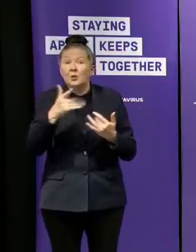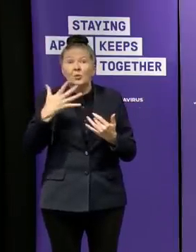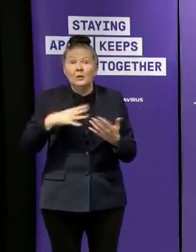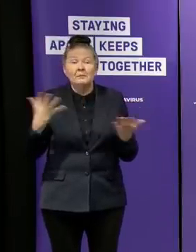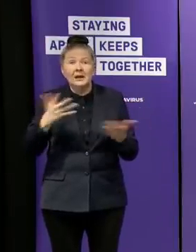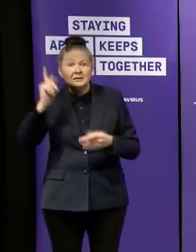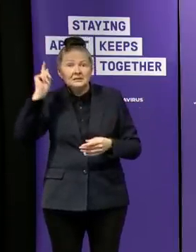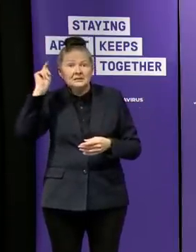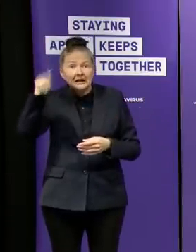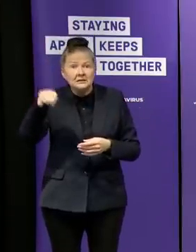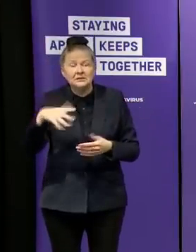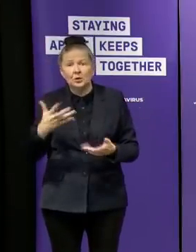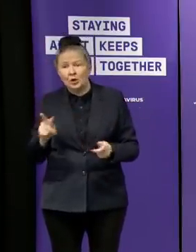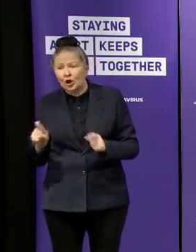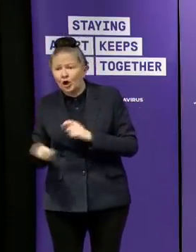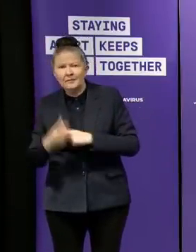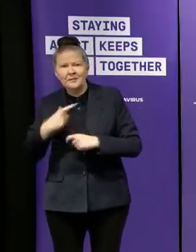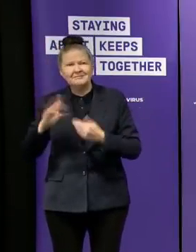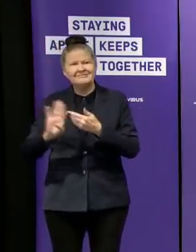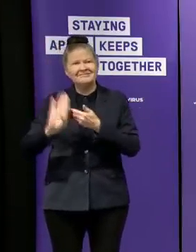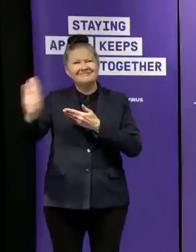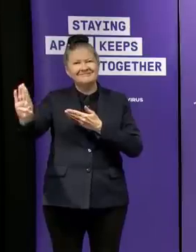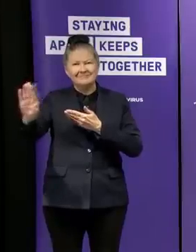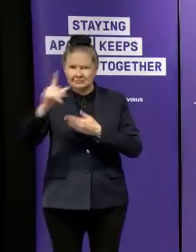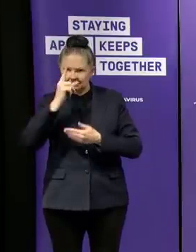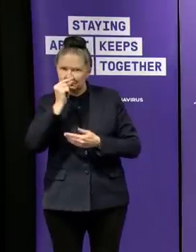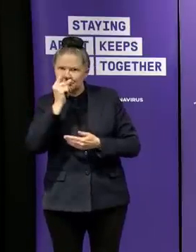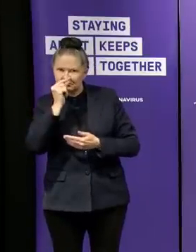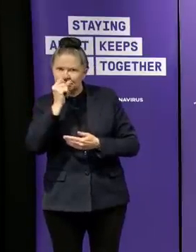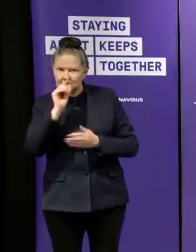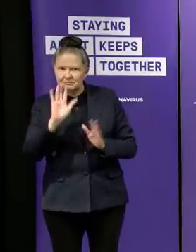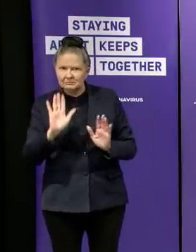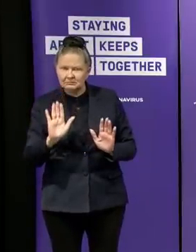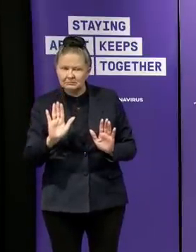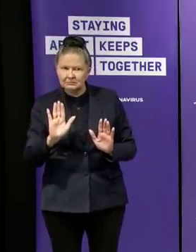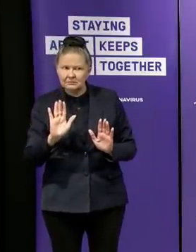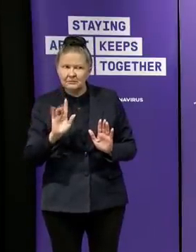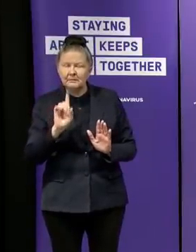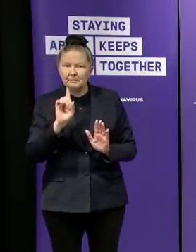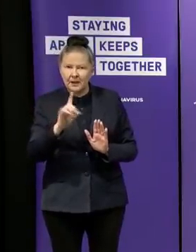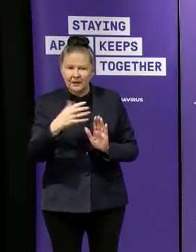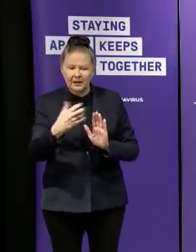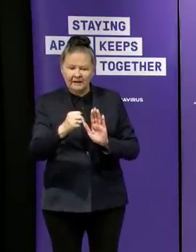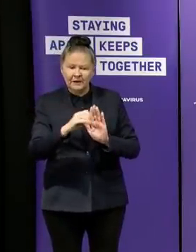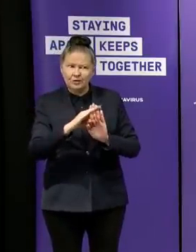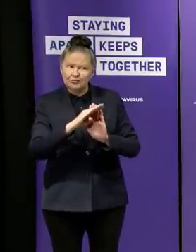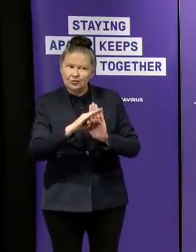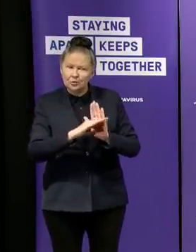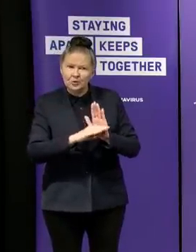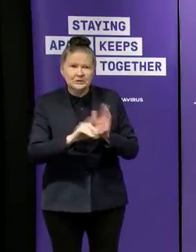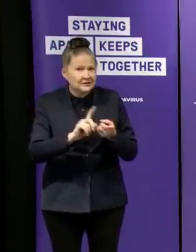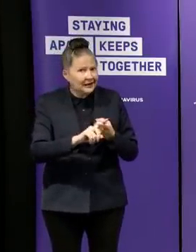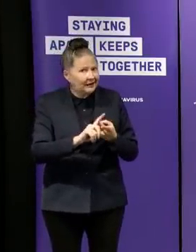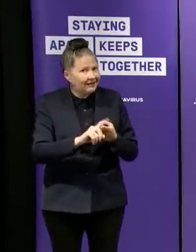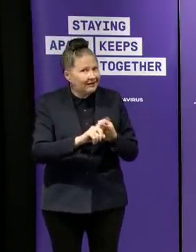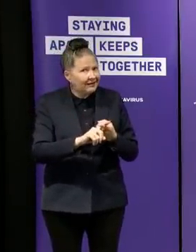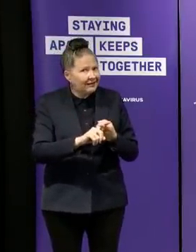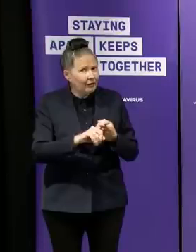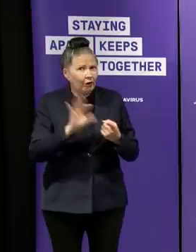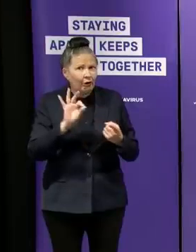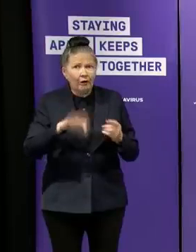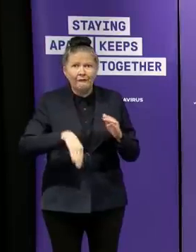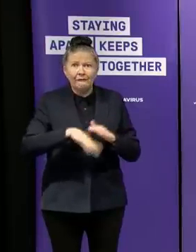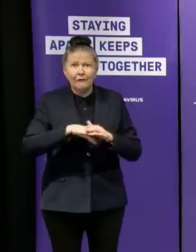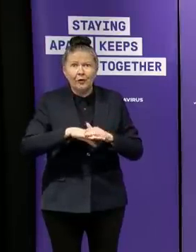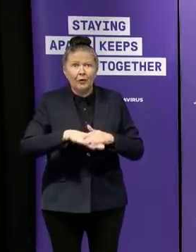or whatever it is that you want to do. There'll always be rules in place though, and each of those activities will